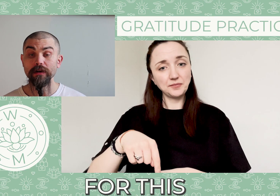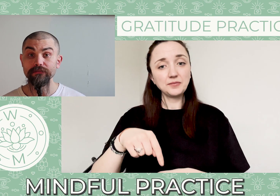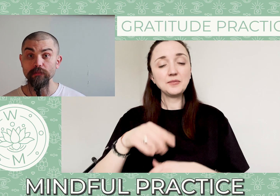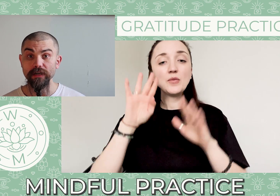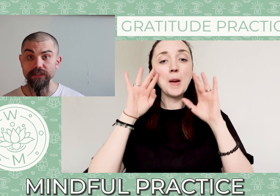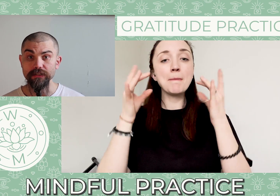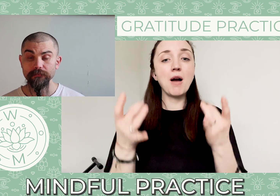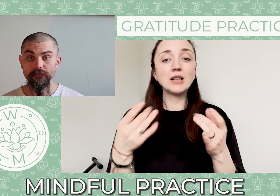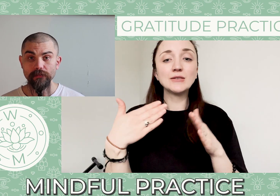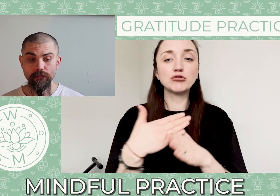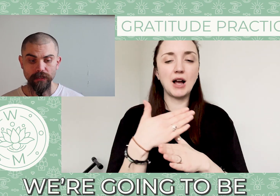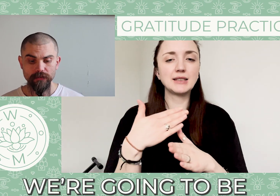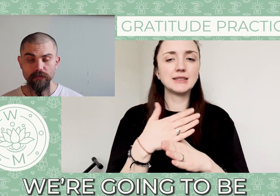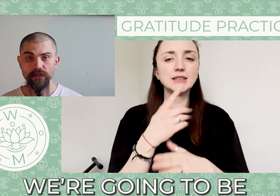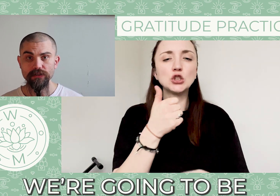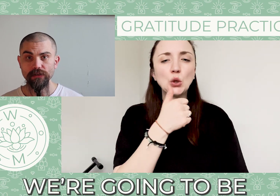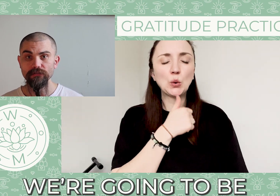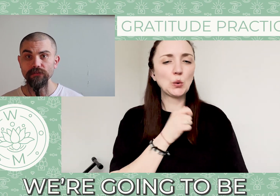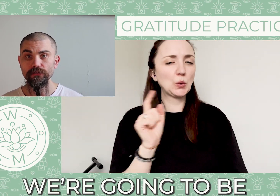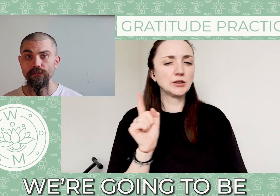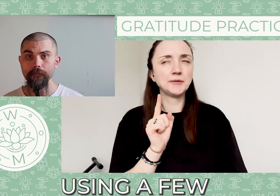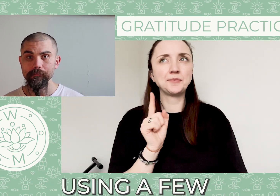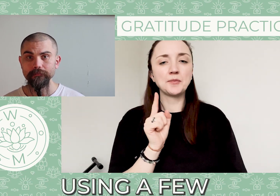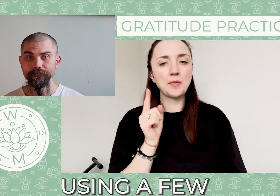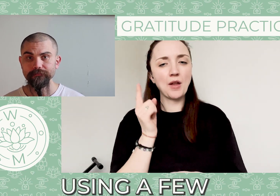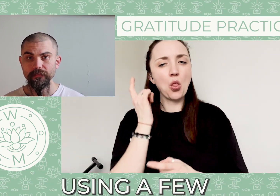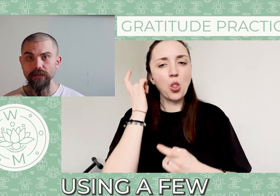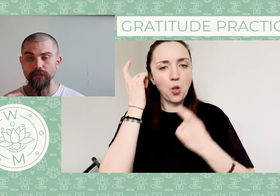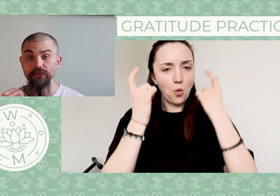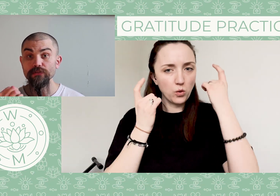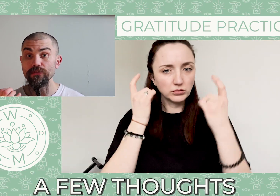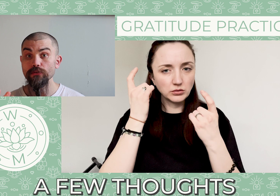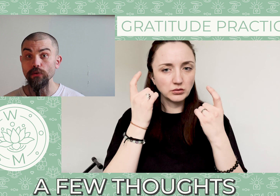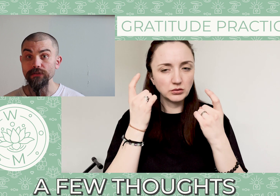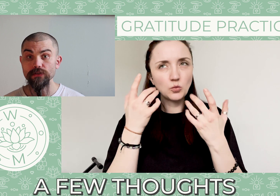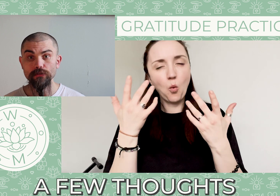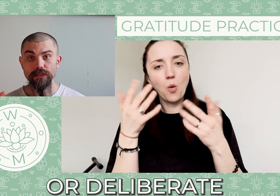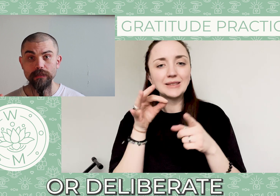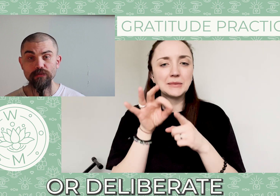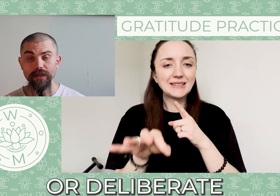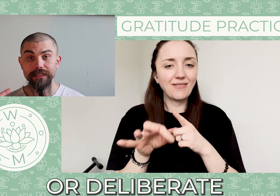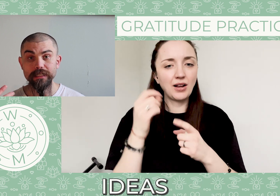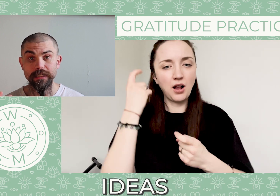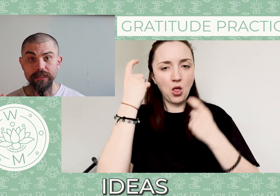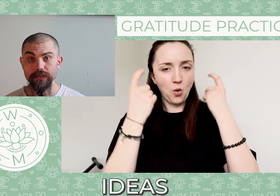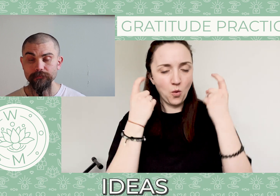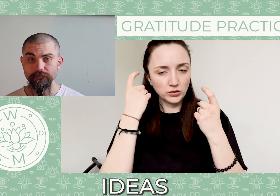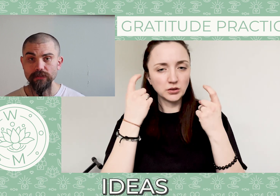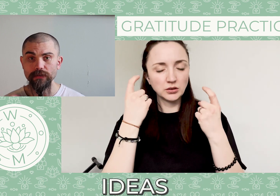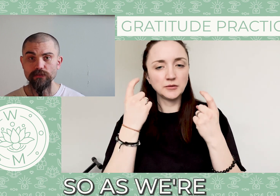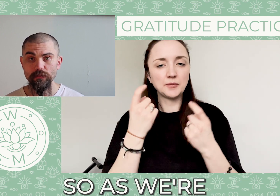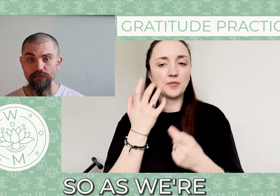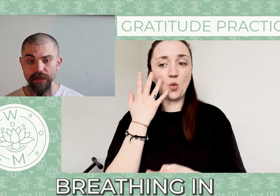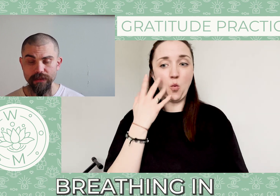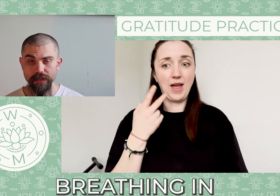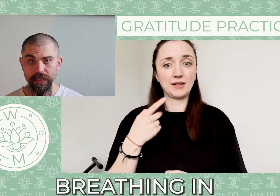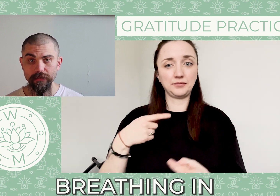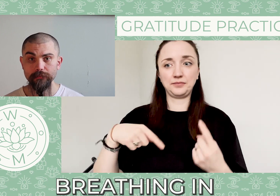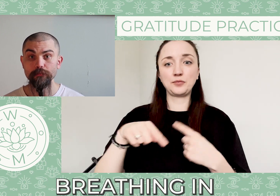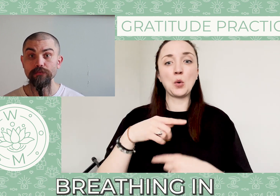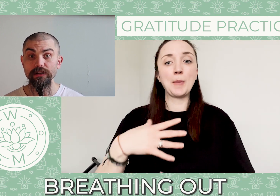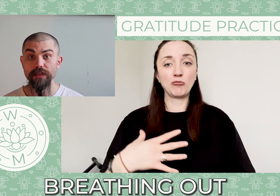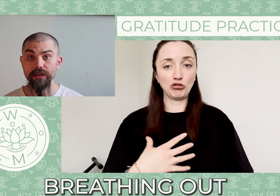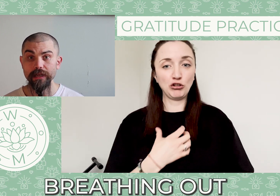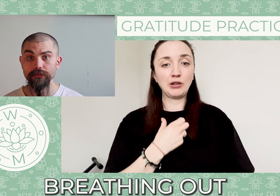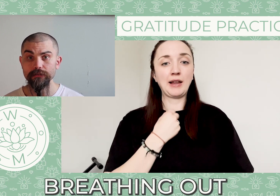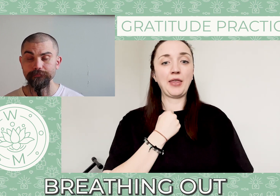For this mindful practice, we're going to be using a few thoughts or deliberate ideas. So as we're breathing